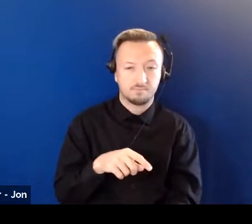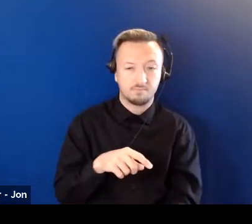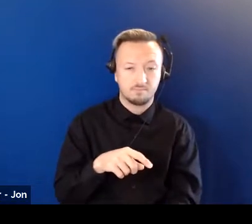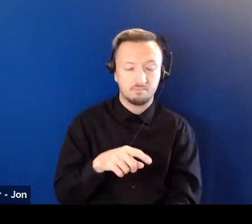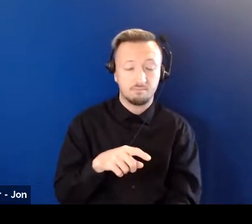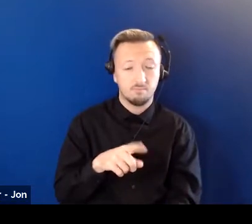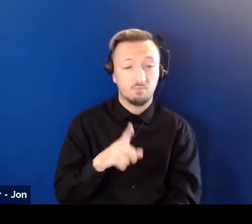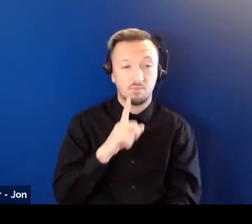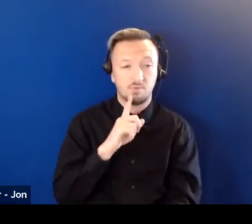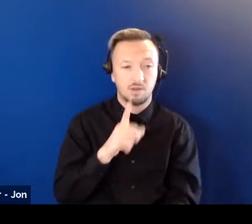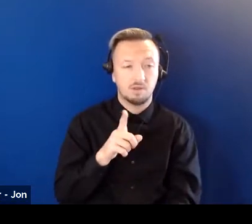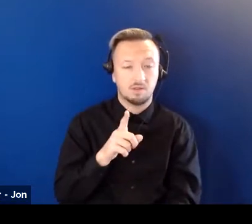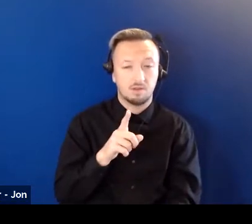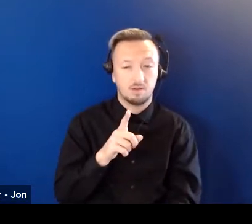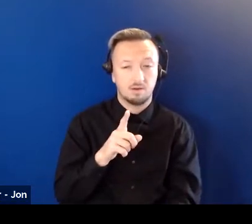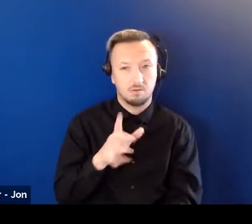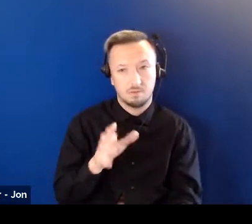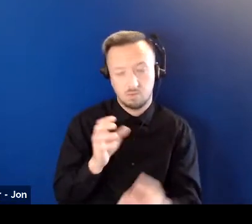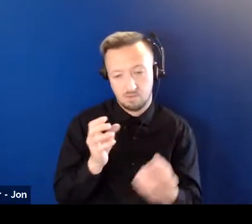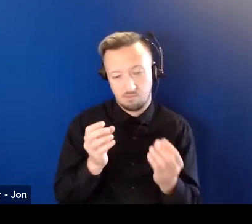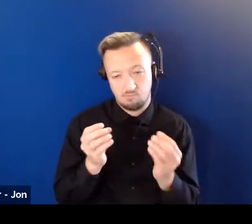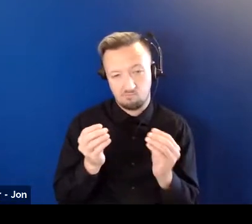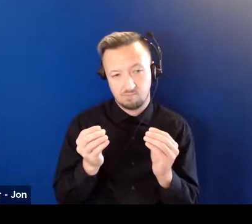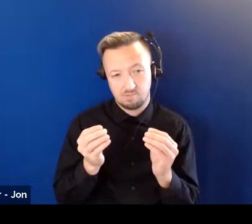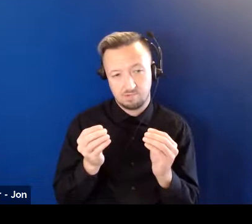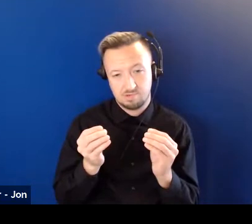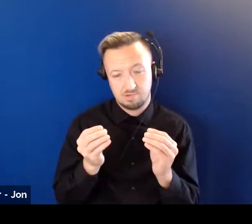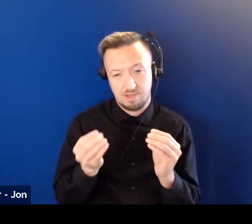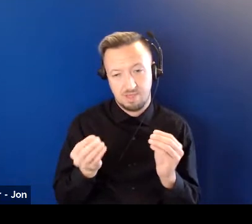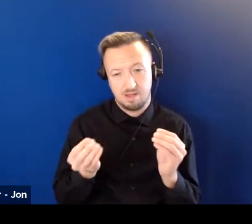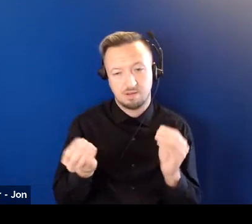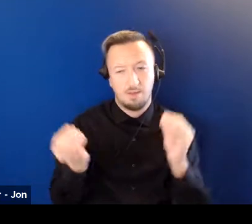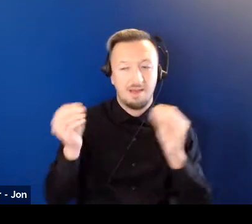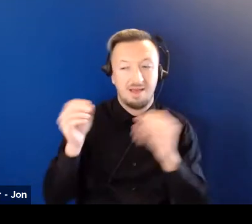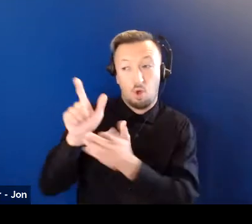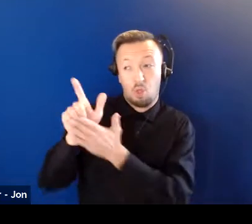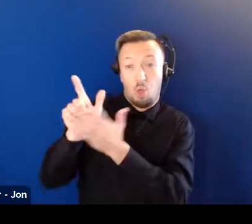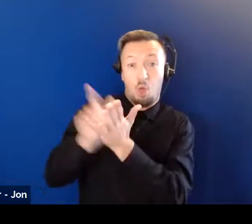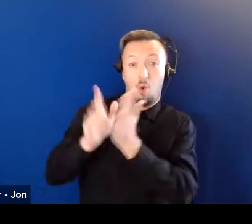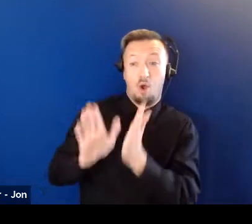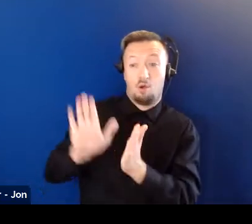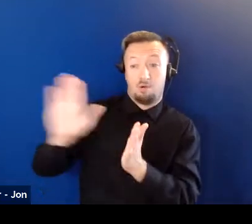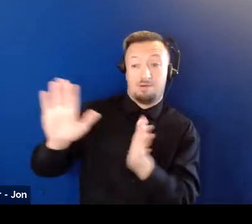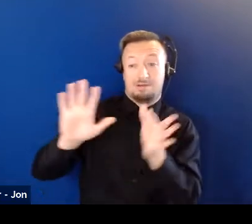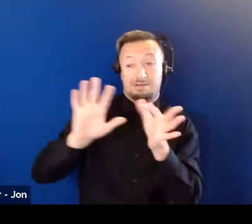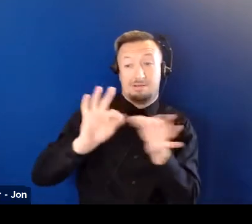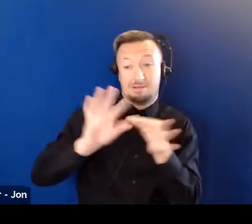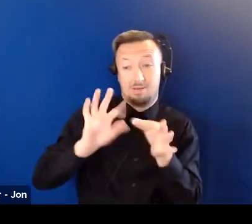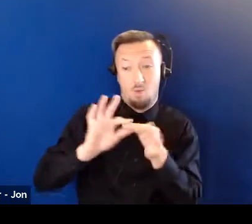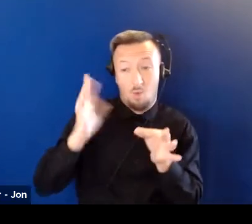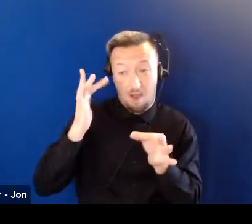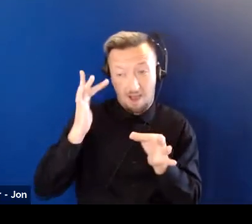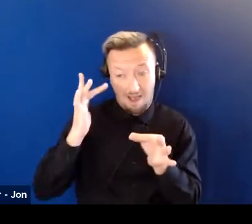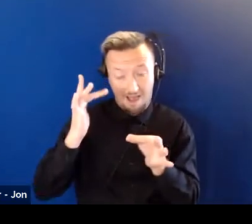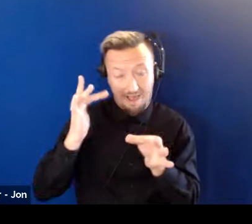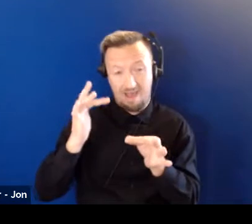there's a lot more details around that question as to why an attorney might make that statement. And Social Security never says a